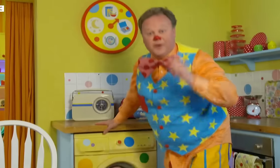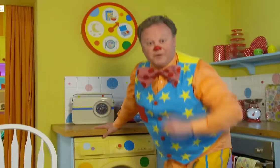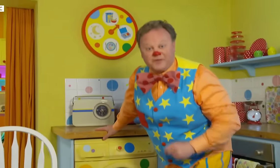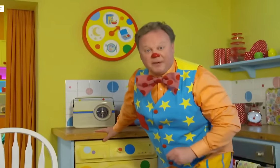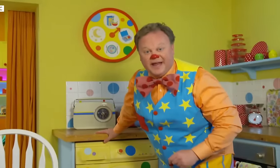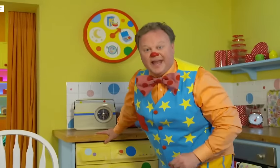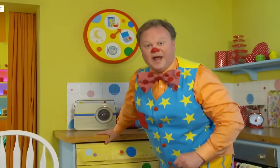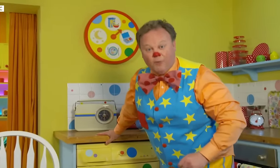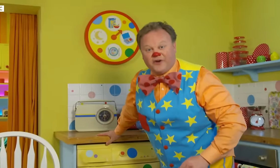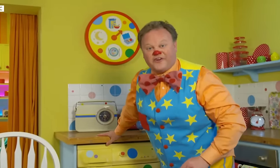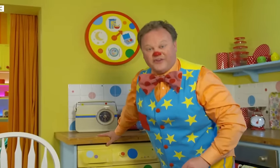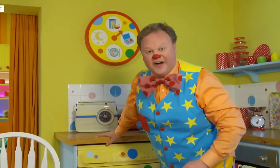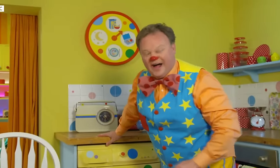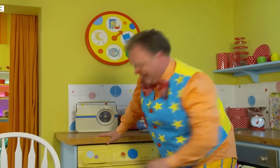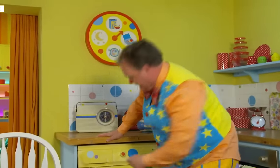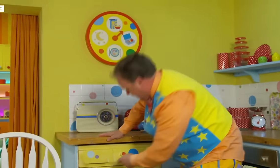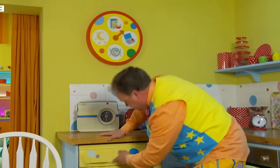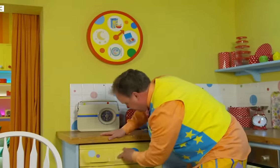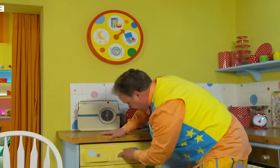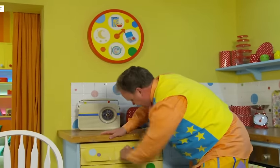Super speedy wash and dry.